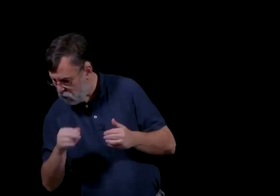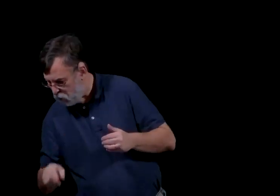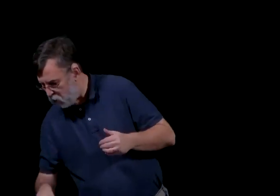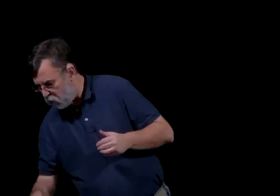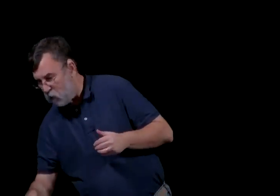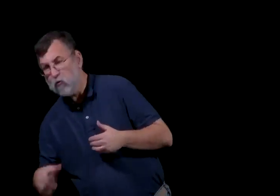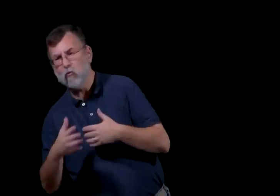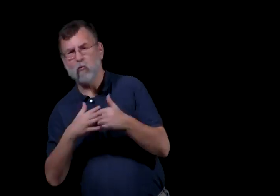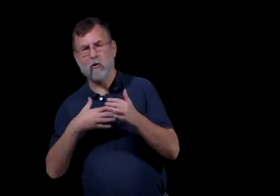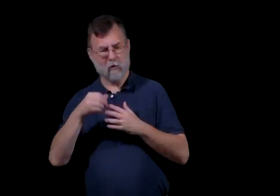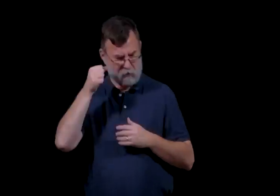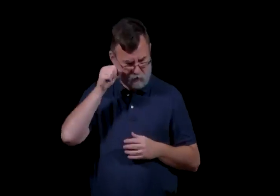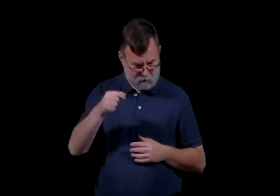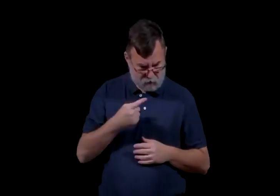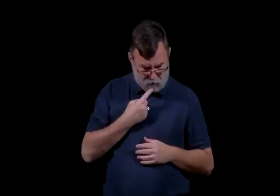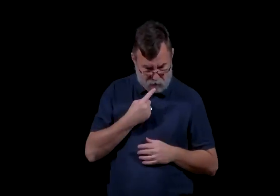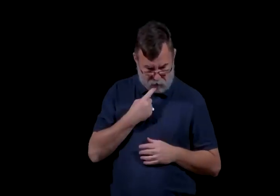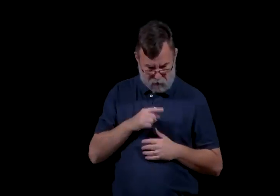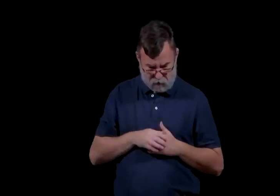And then the gray,